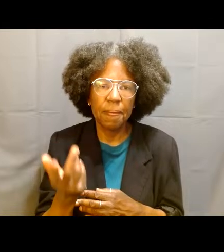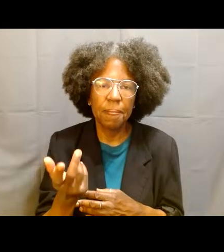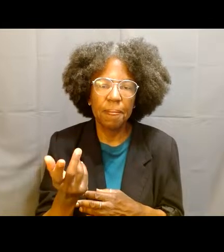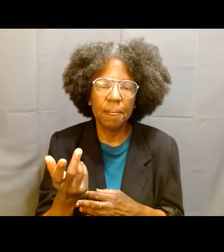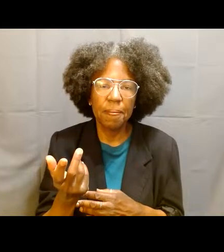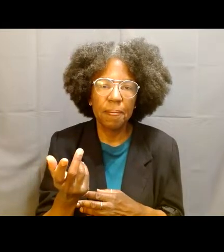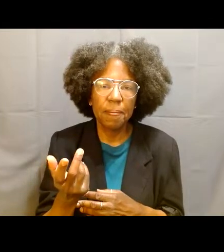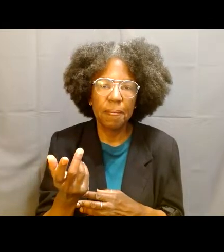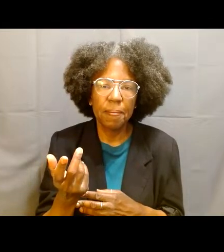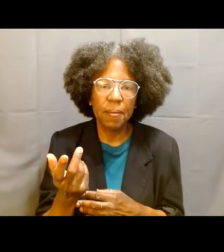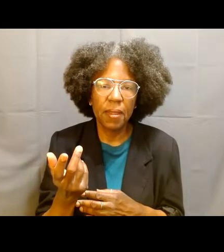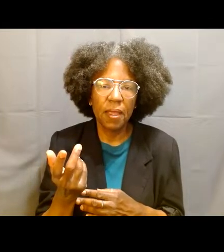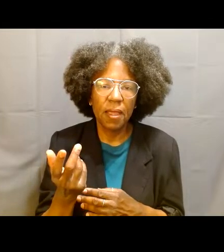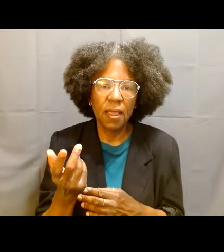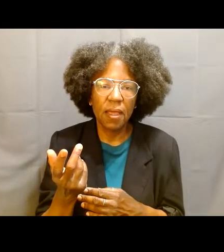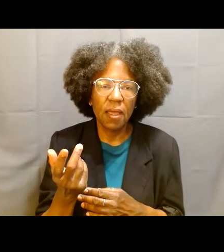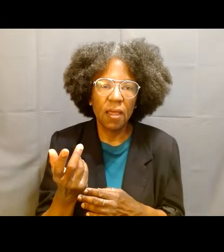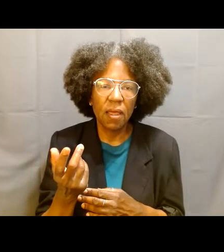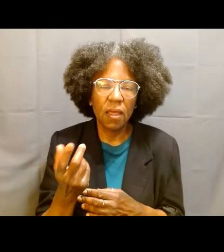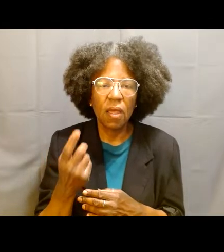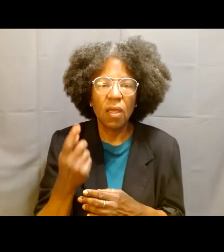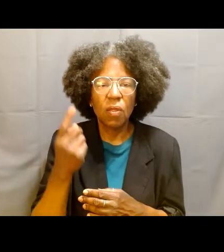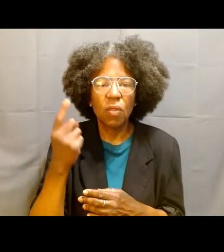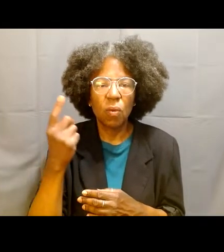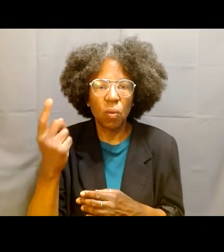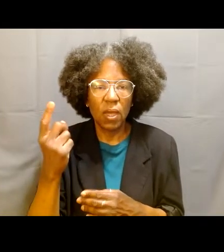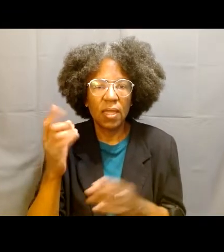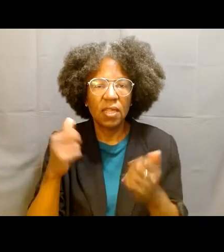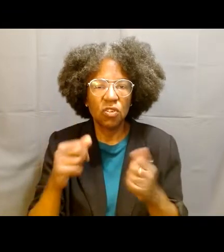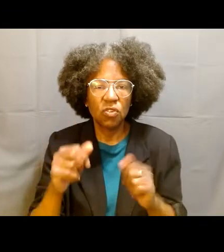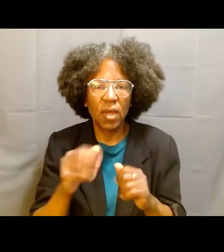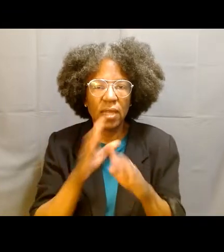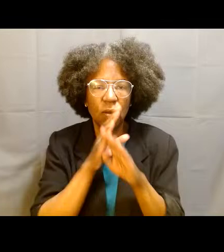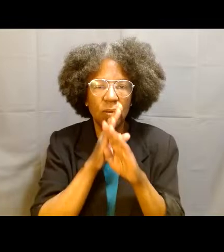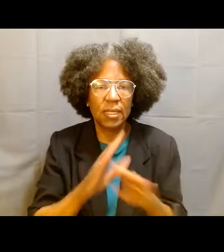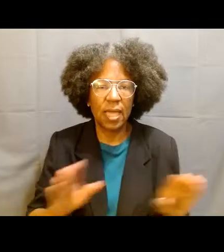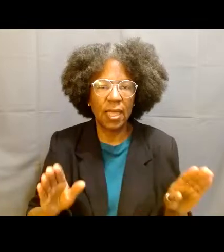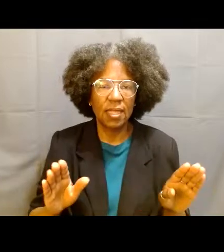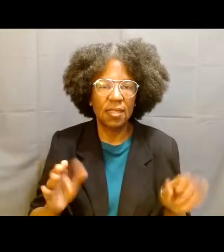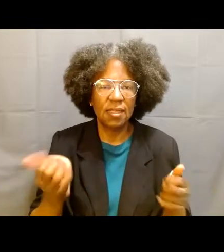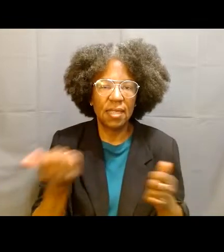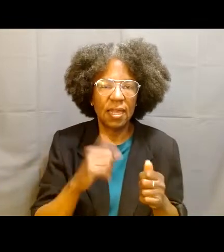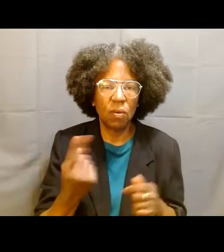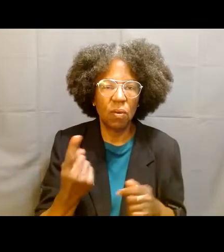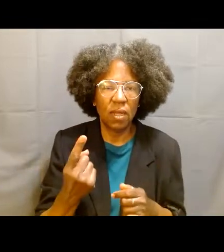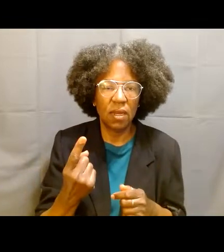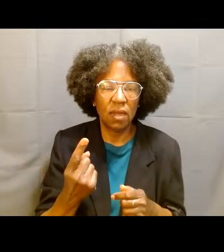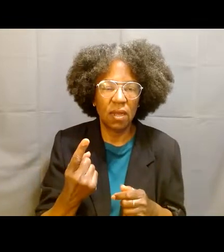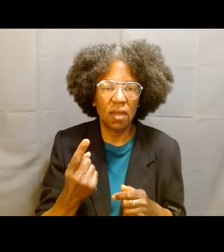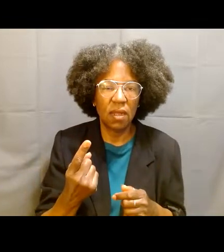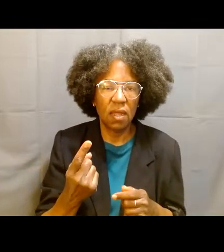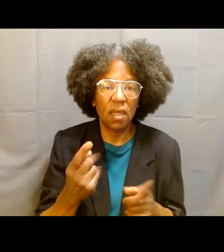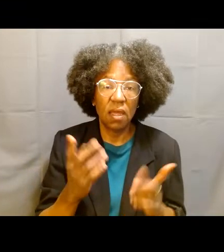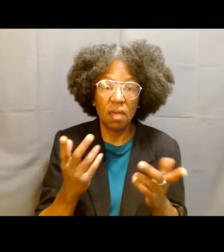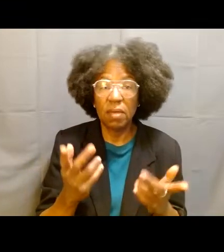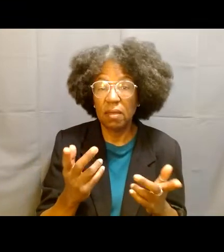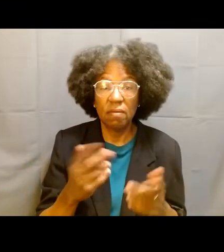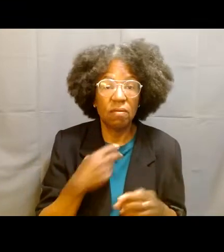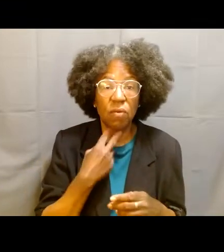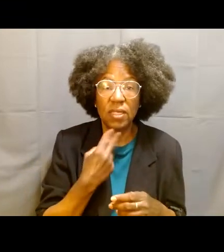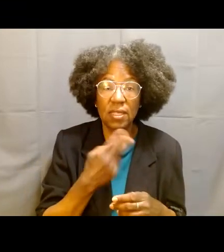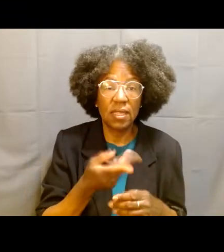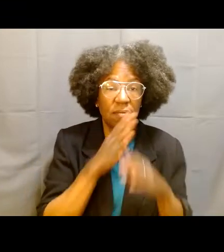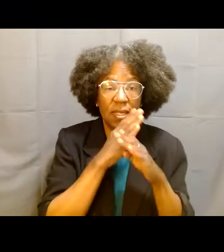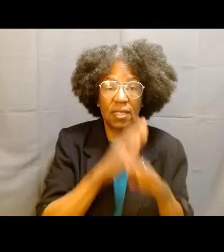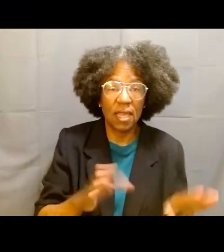no one is trying to silence anyone, although voices have been silenced throughout history and